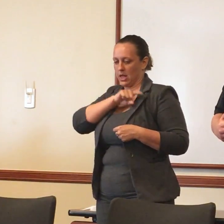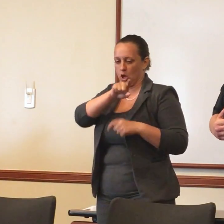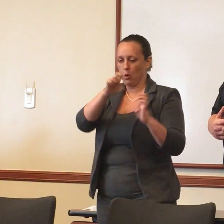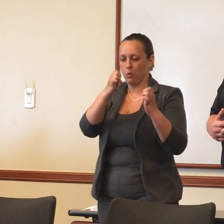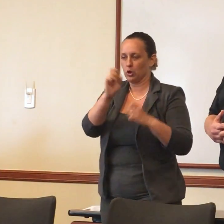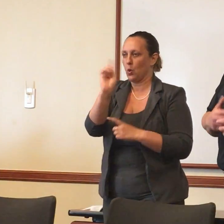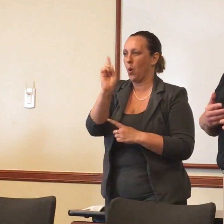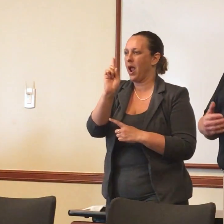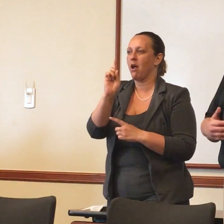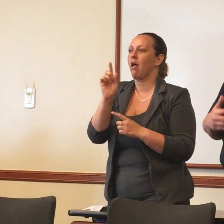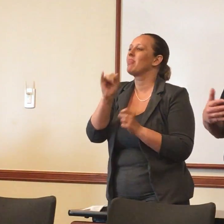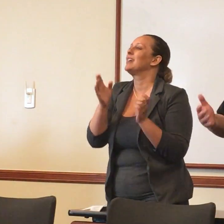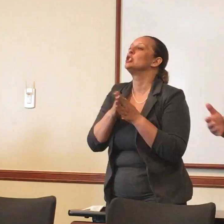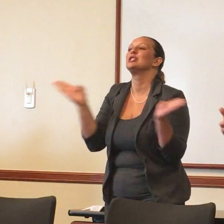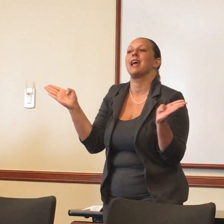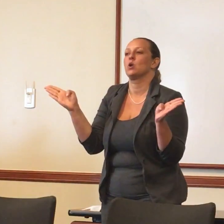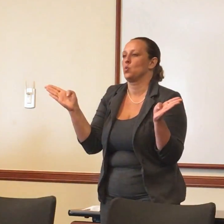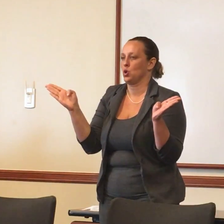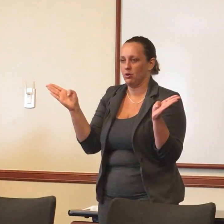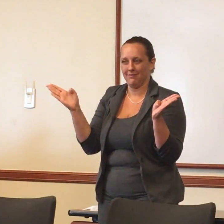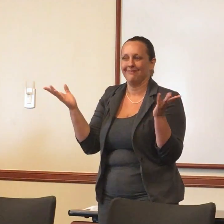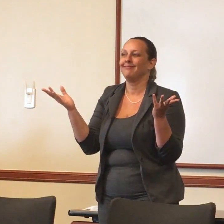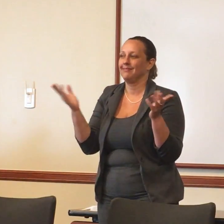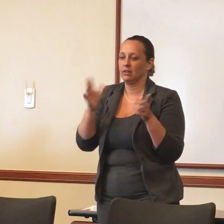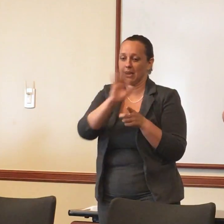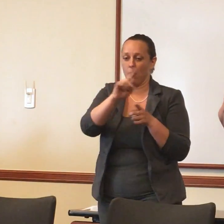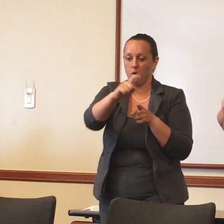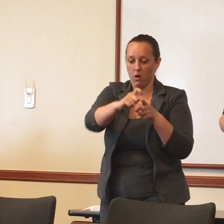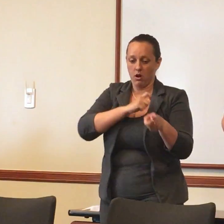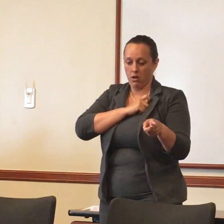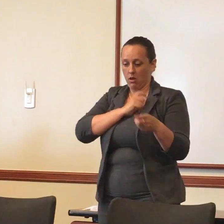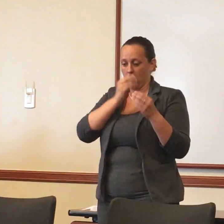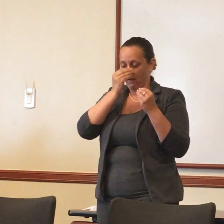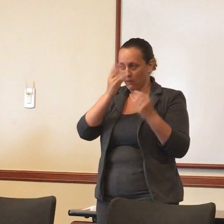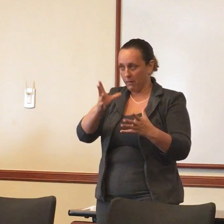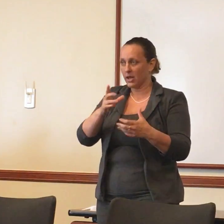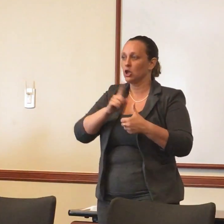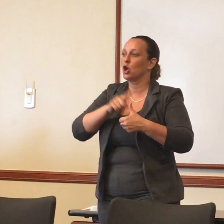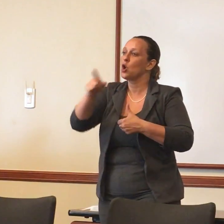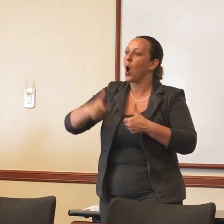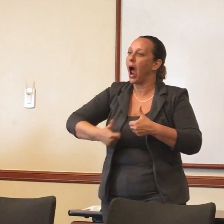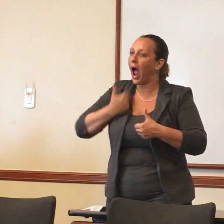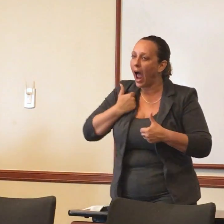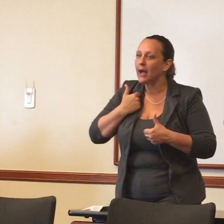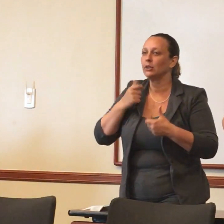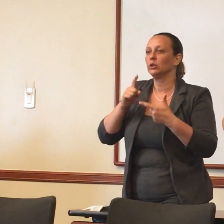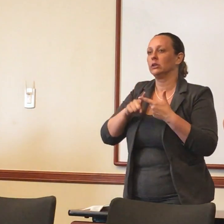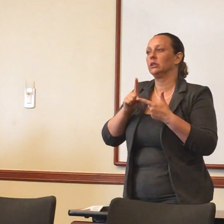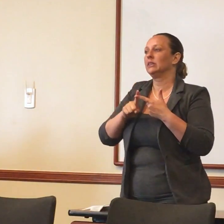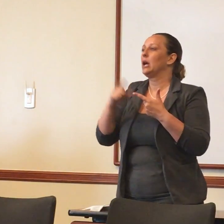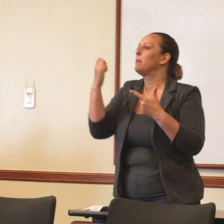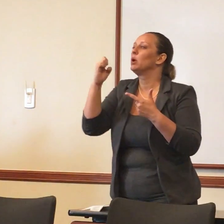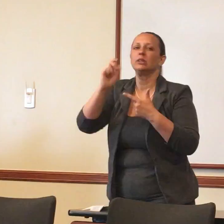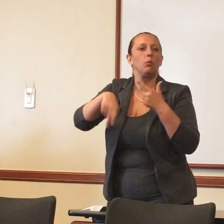your emergency? And that's when you would type in your address, what the emergency is, and what type of help is needed.